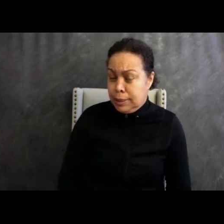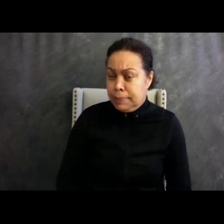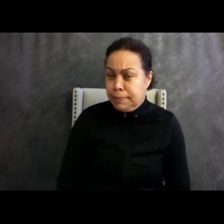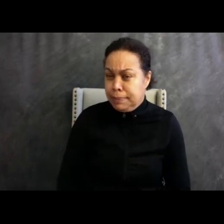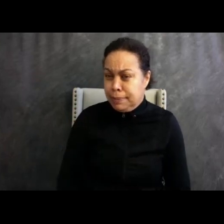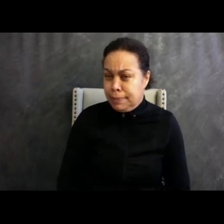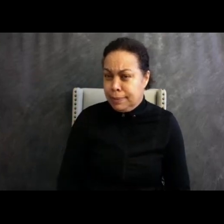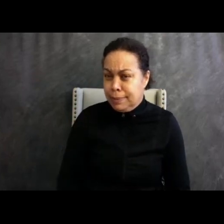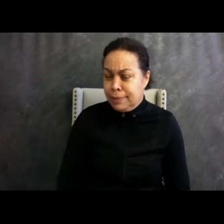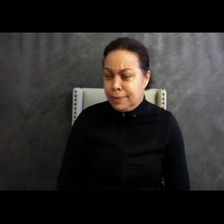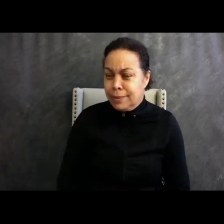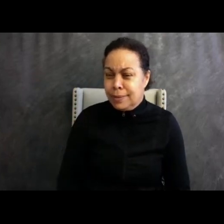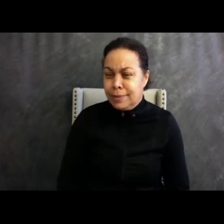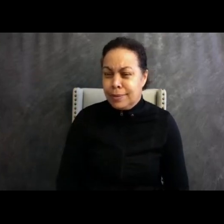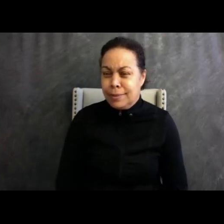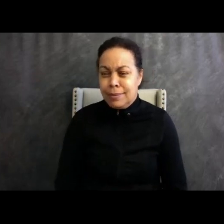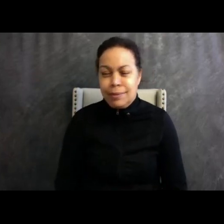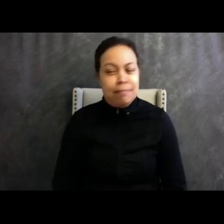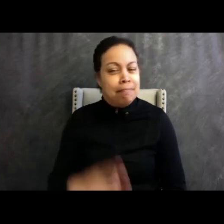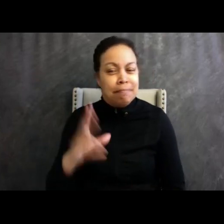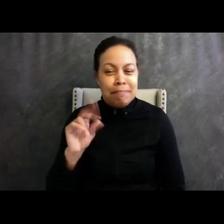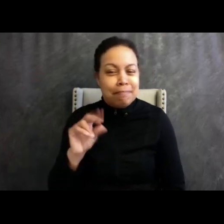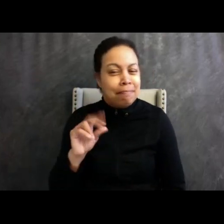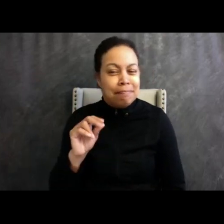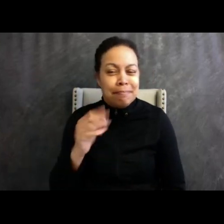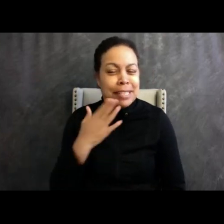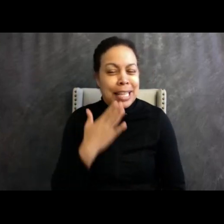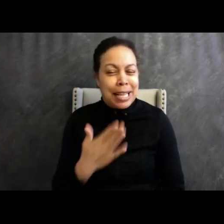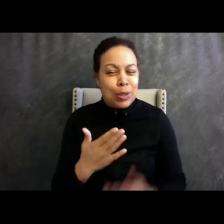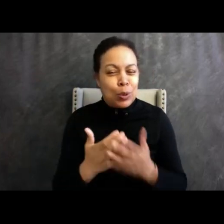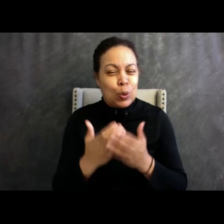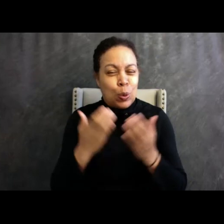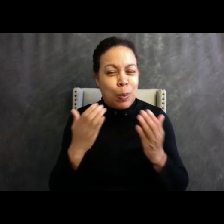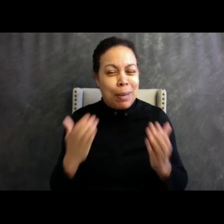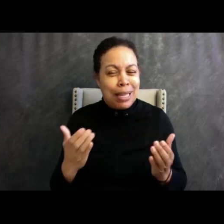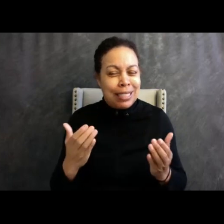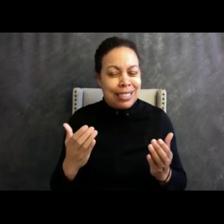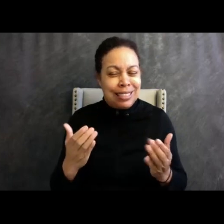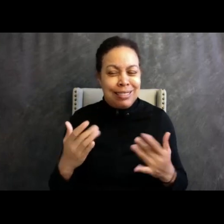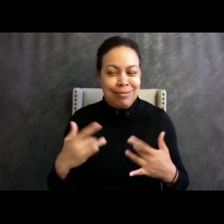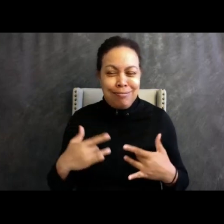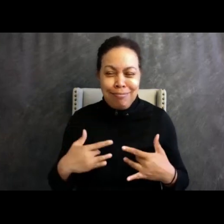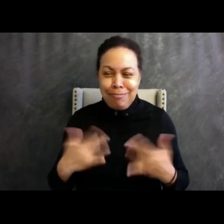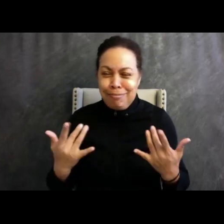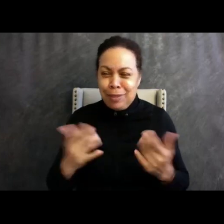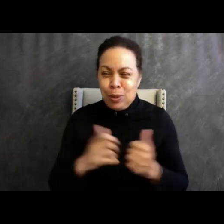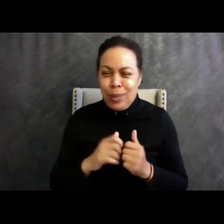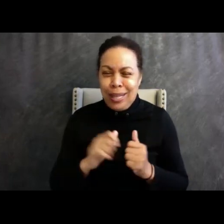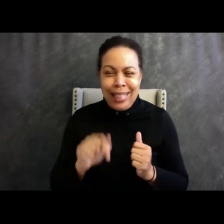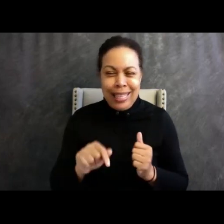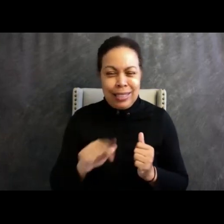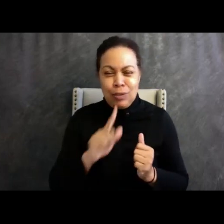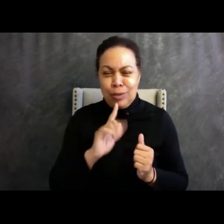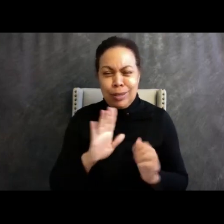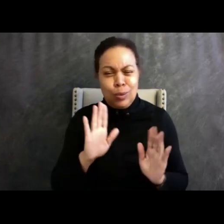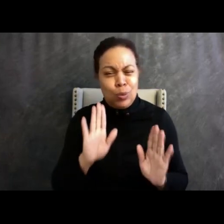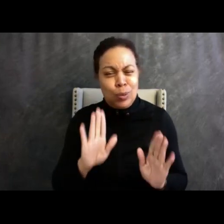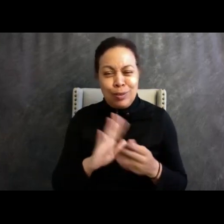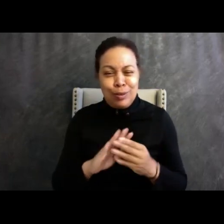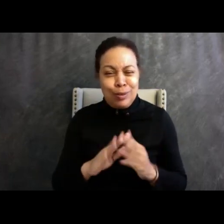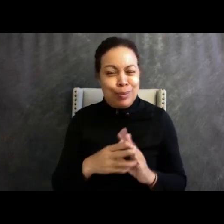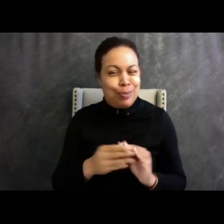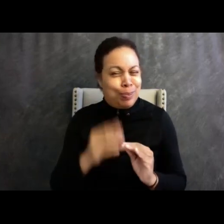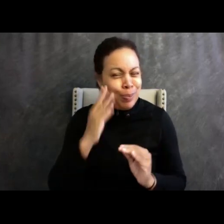recording. No, thank you so much. I'm just thrilled with this. It was a wonderful experience, and I think everybody